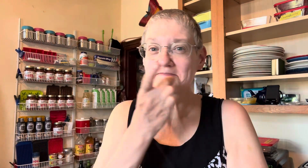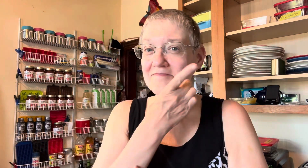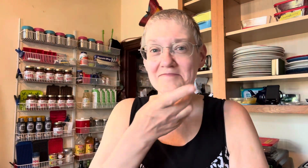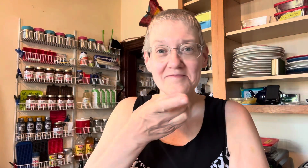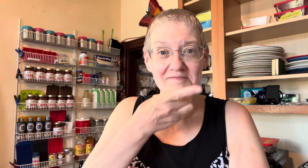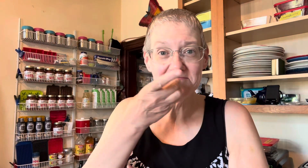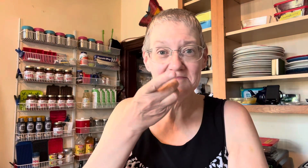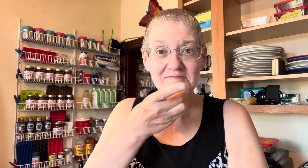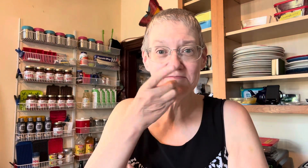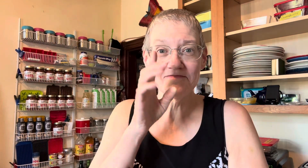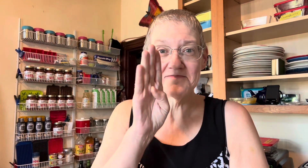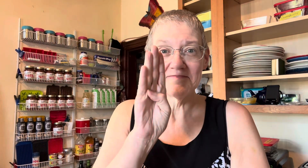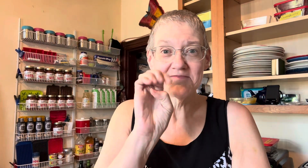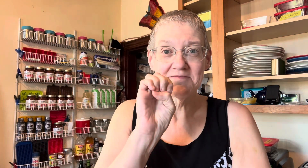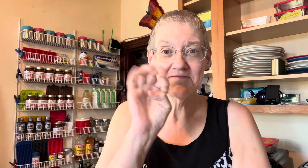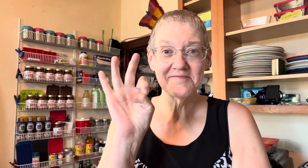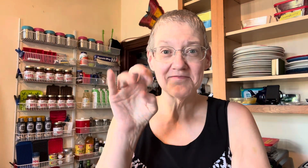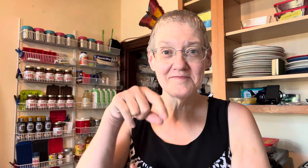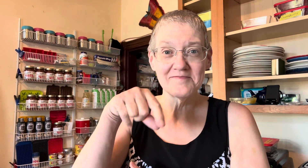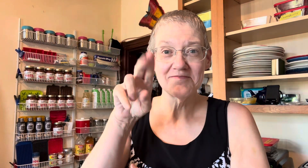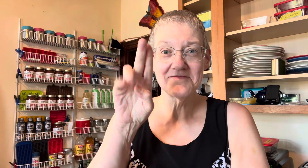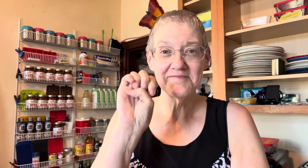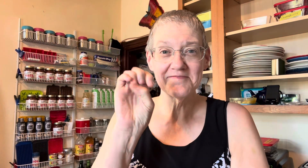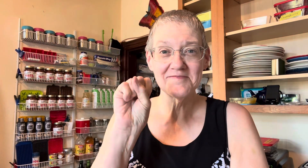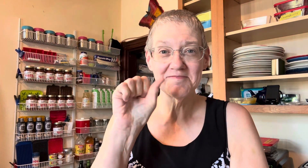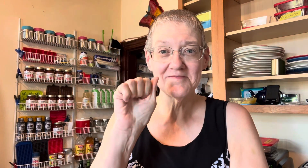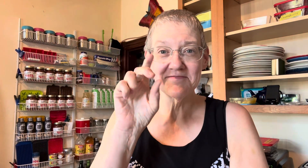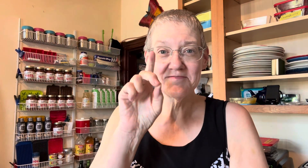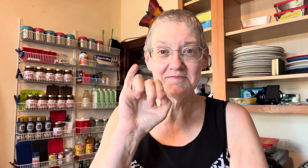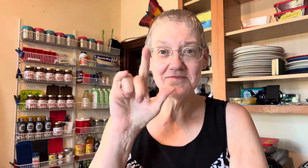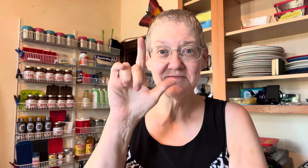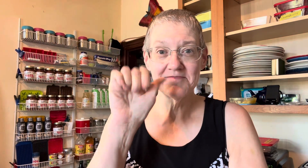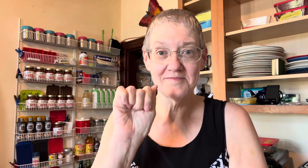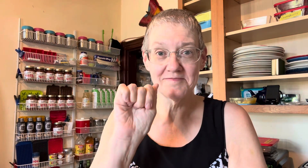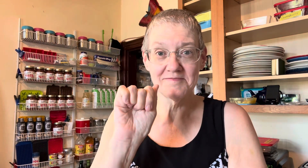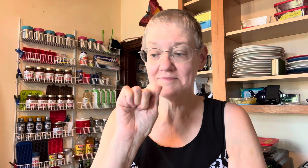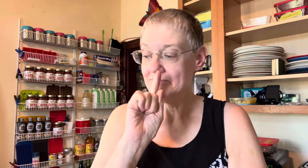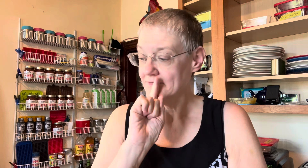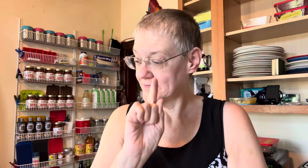Time to cook Dale's dinner. Beef quesadillas.